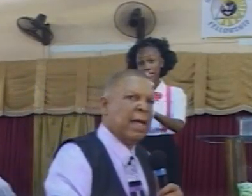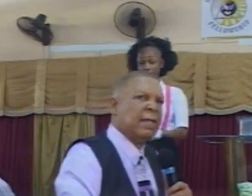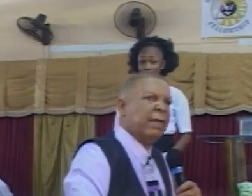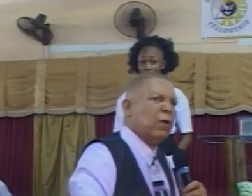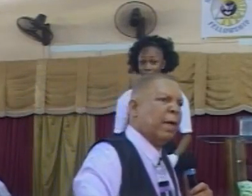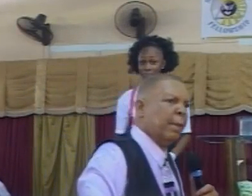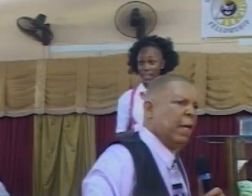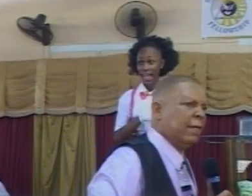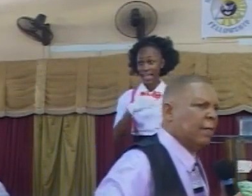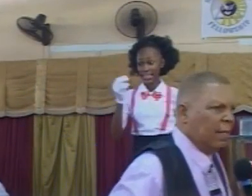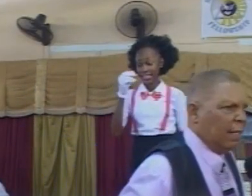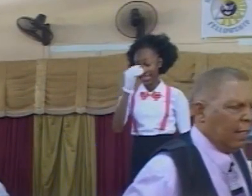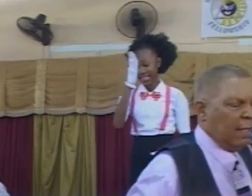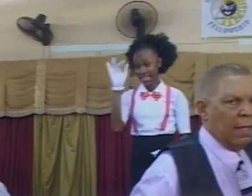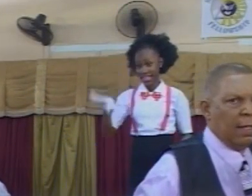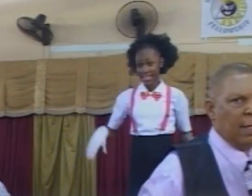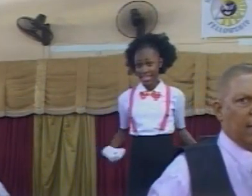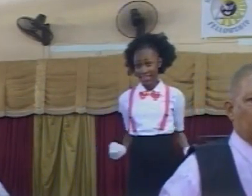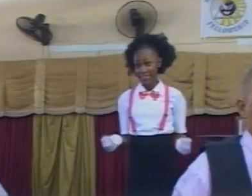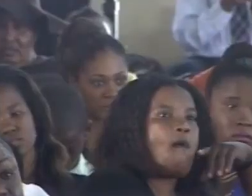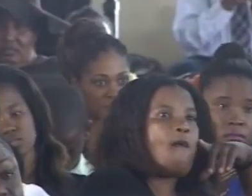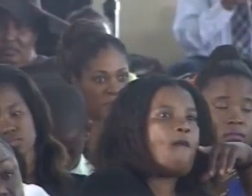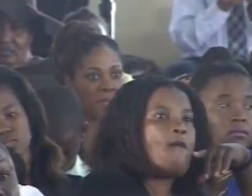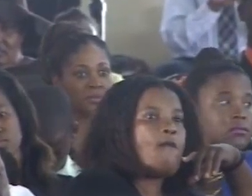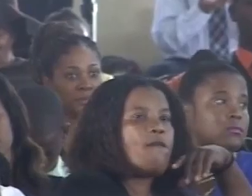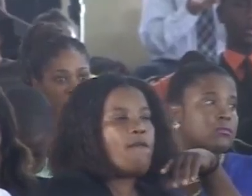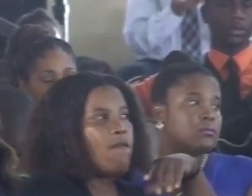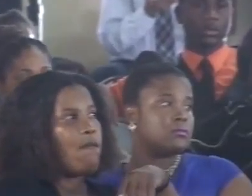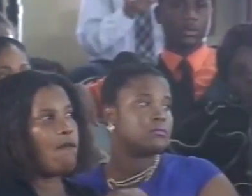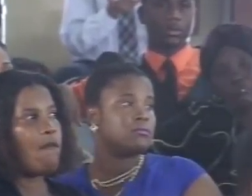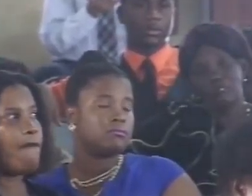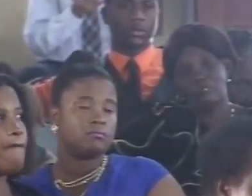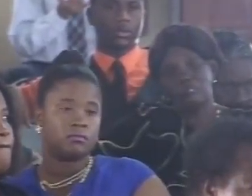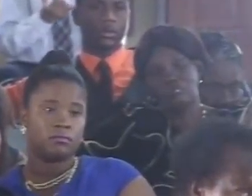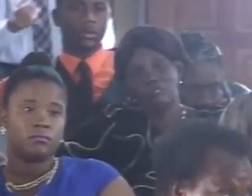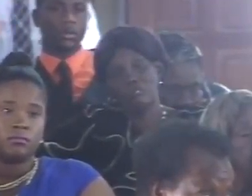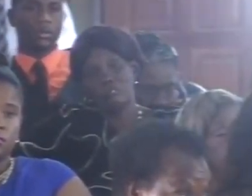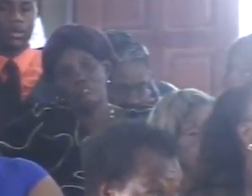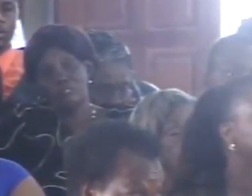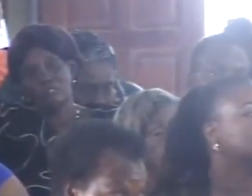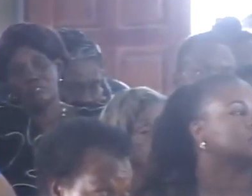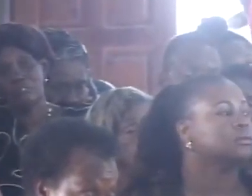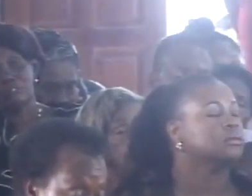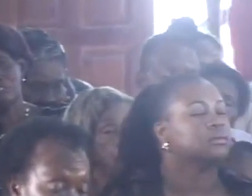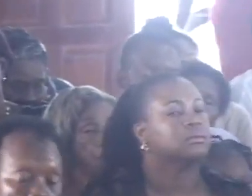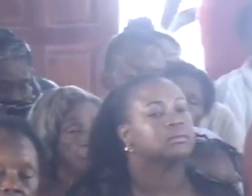And he hasn't given you a better place than where he is.